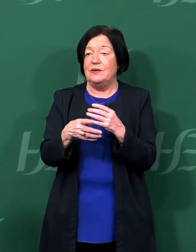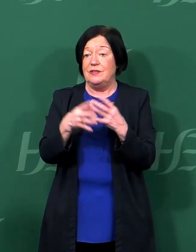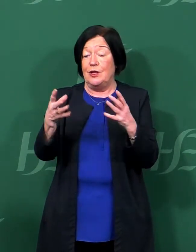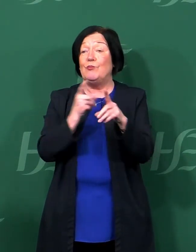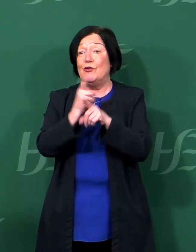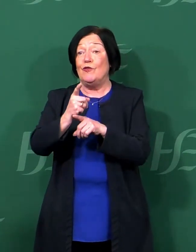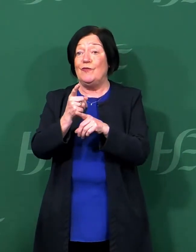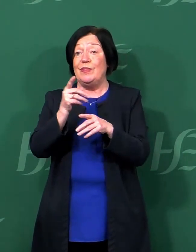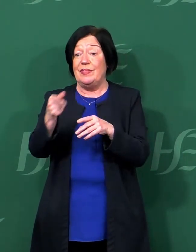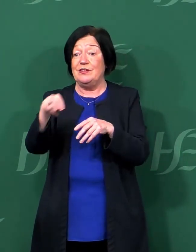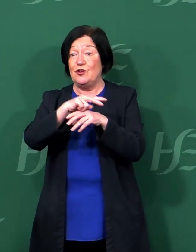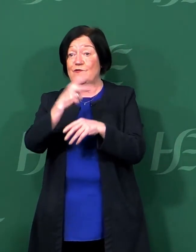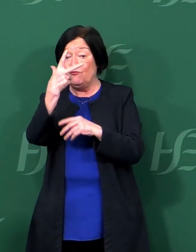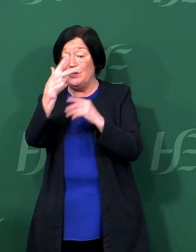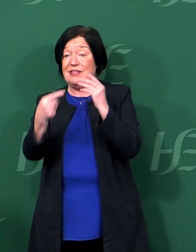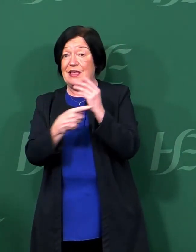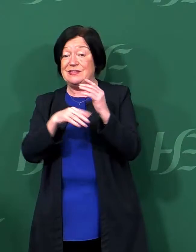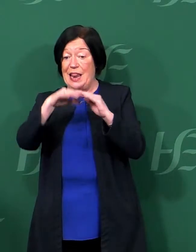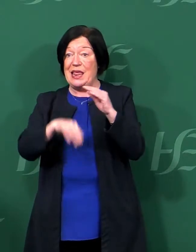That's over 3,000 less than last week.